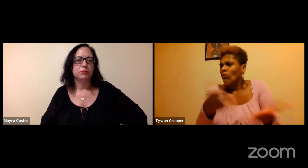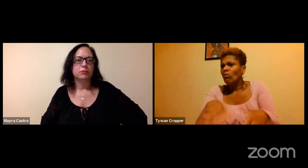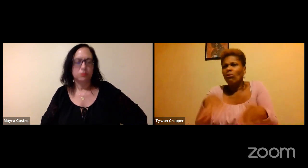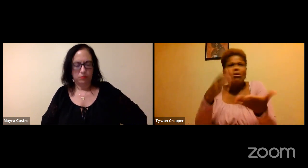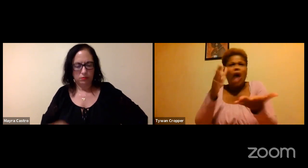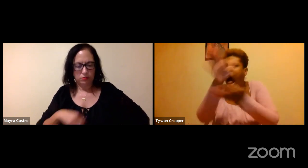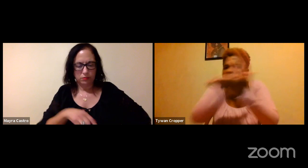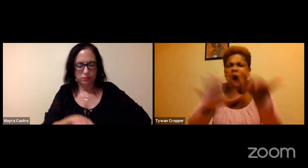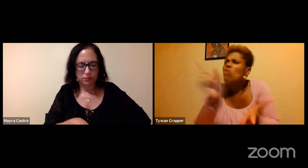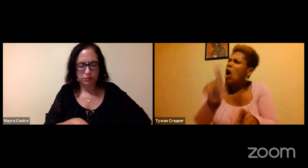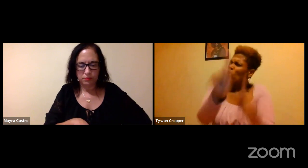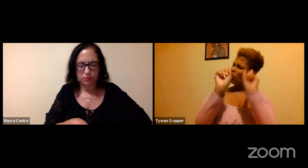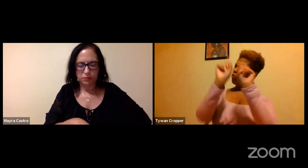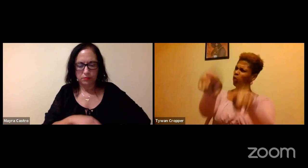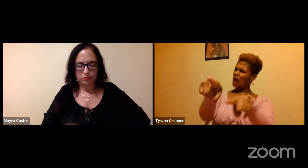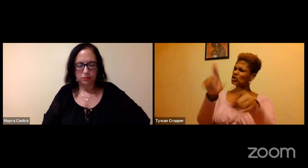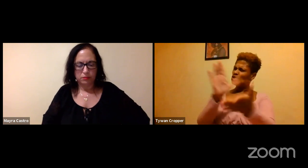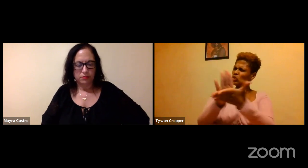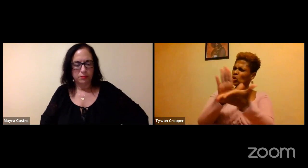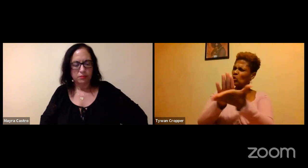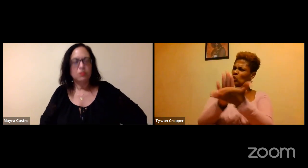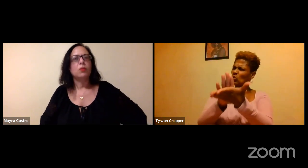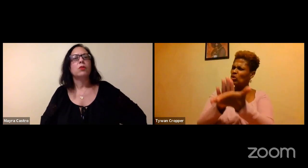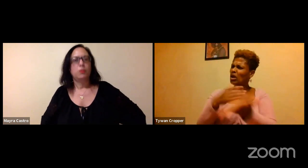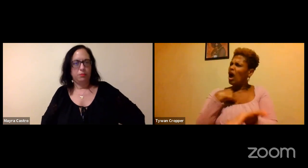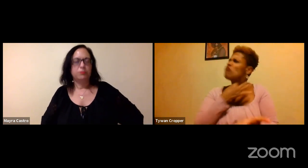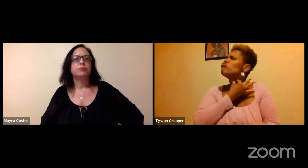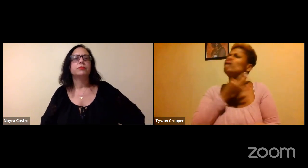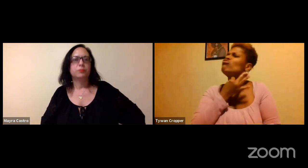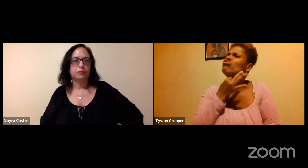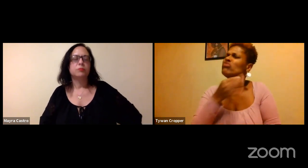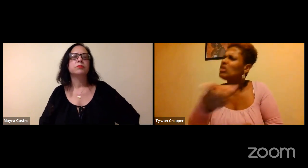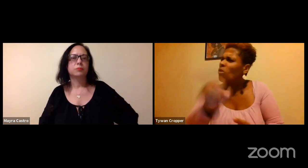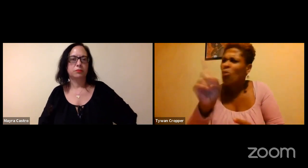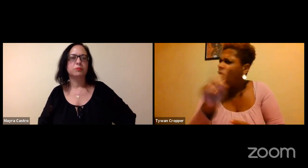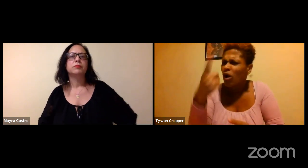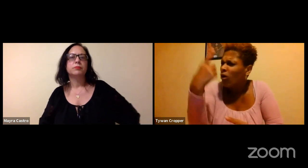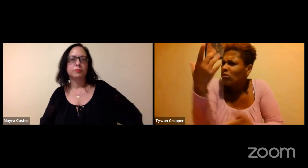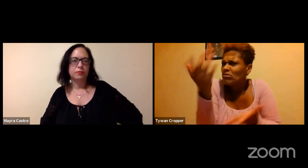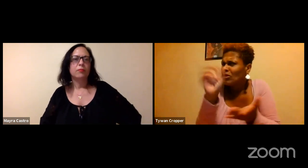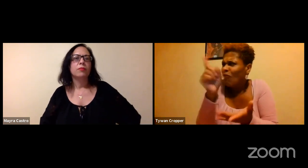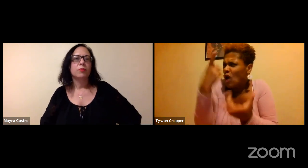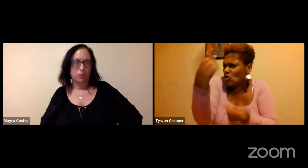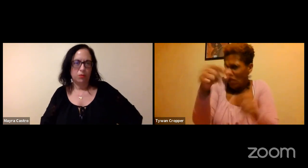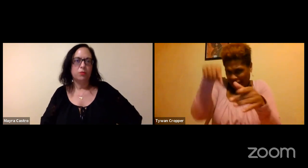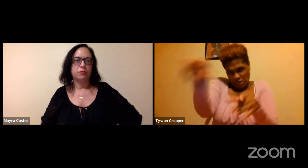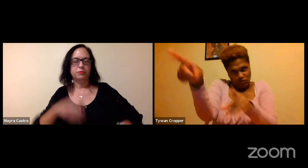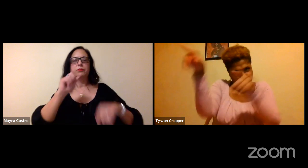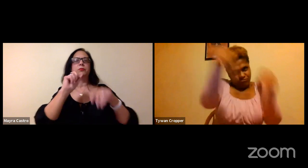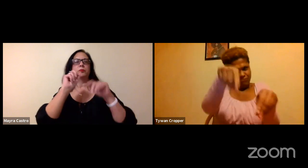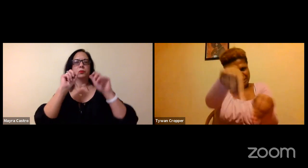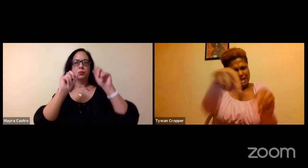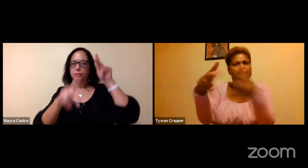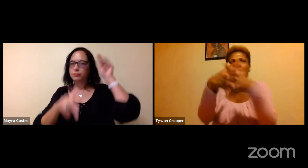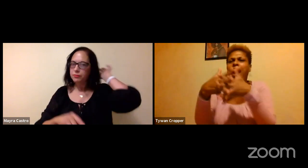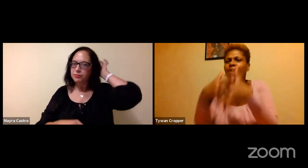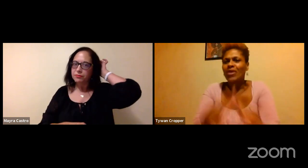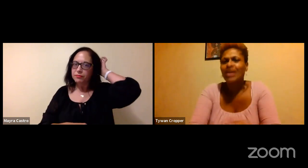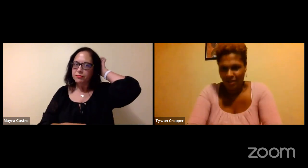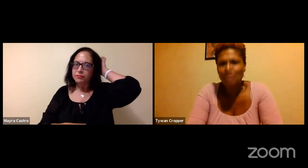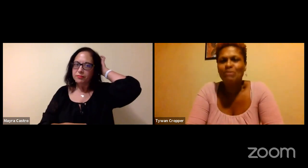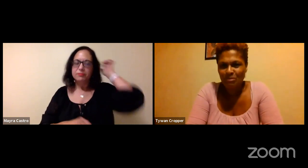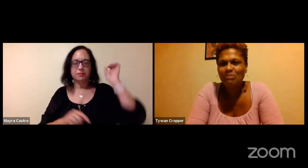Were you with other Latinos that were deaf at school and college? I'm just